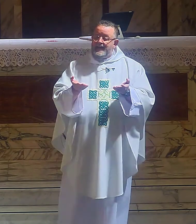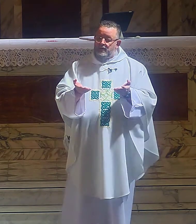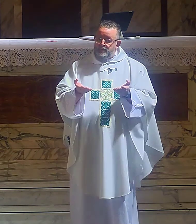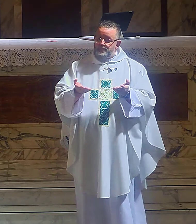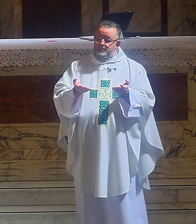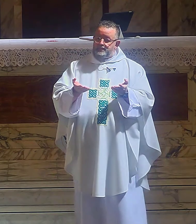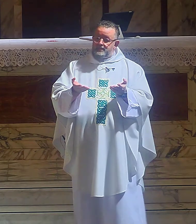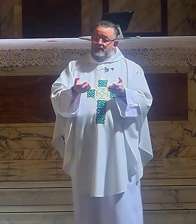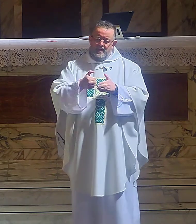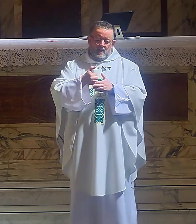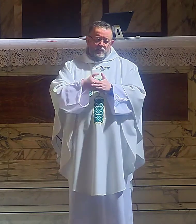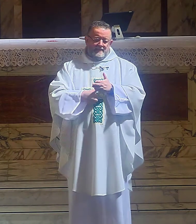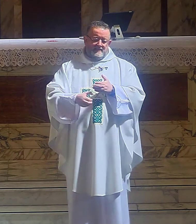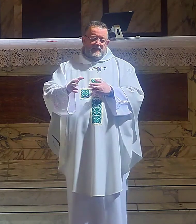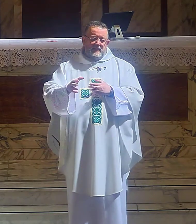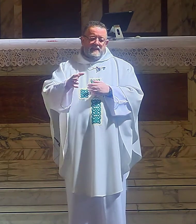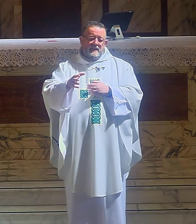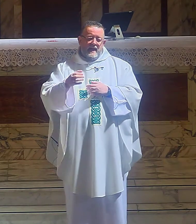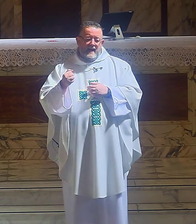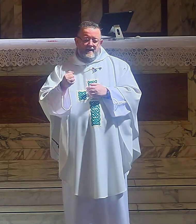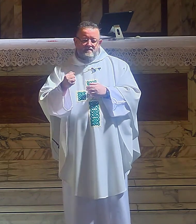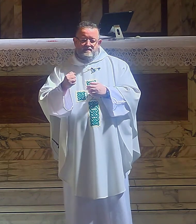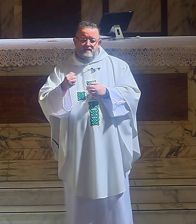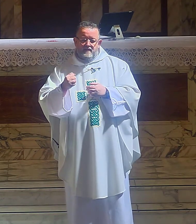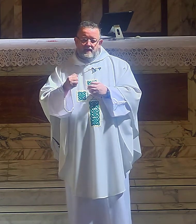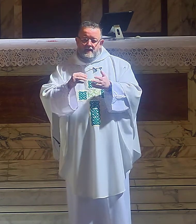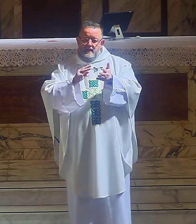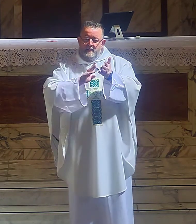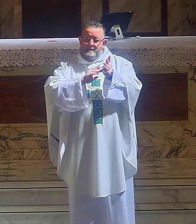Now, we still have